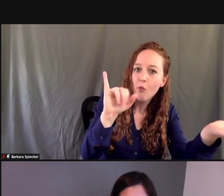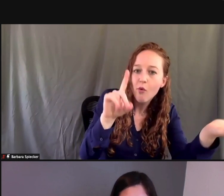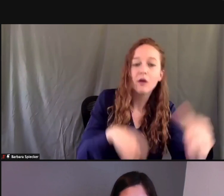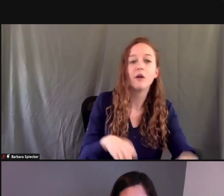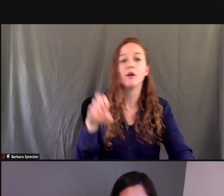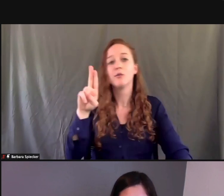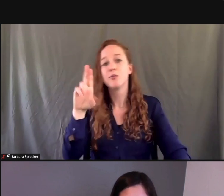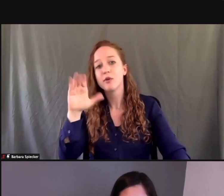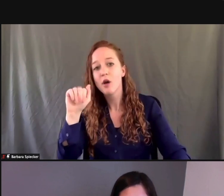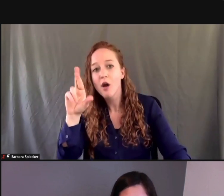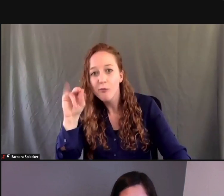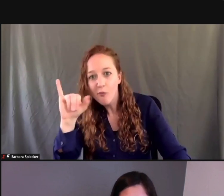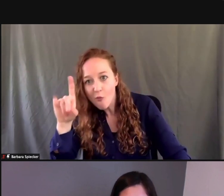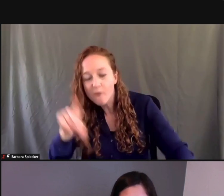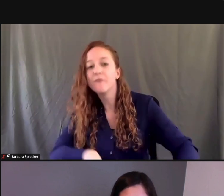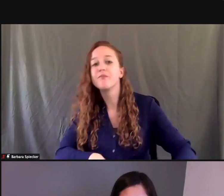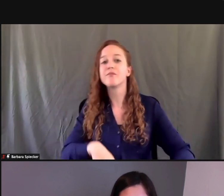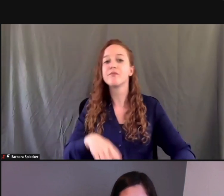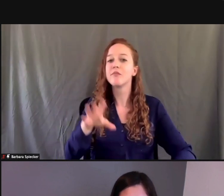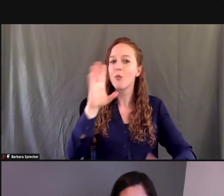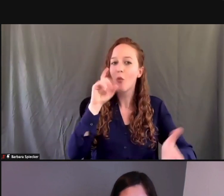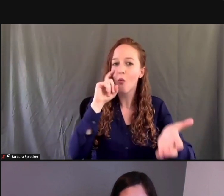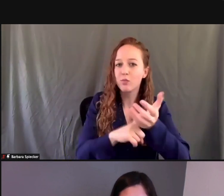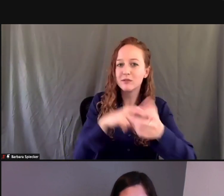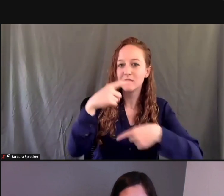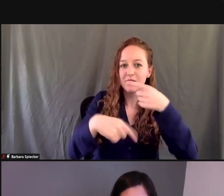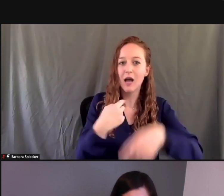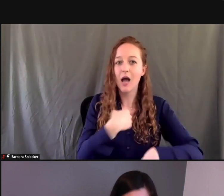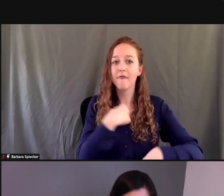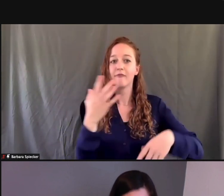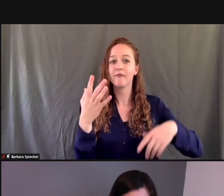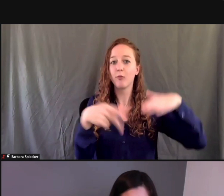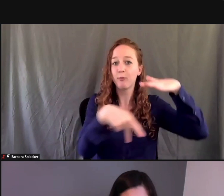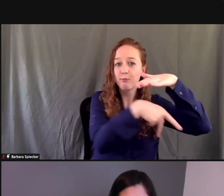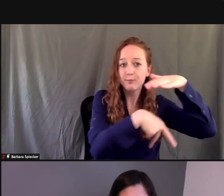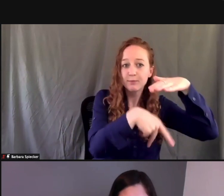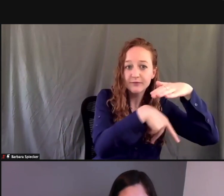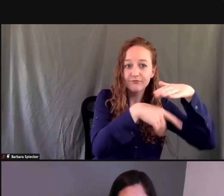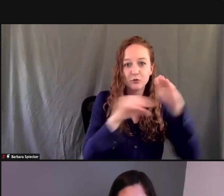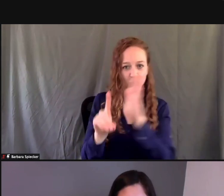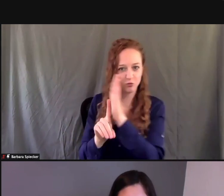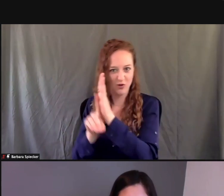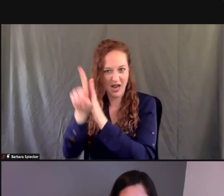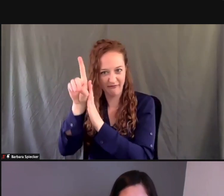their skin. I'm talking about the legs of the brittle star.